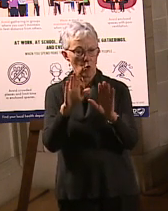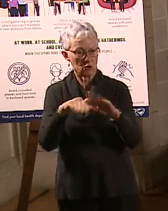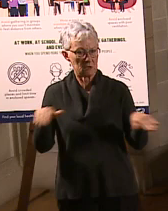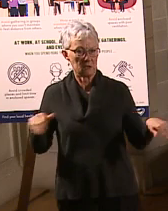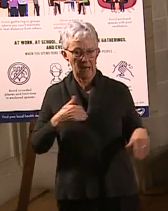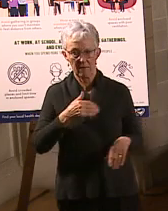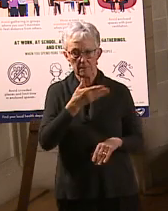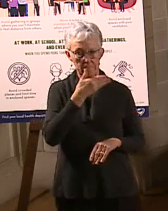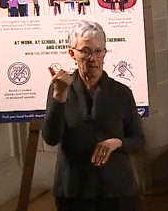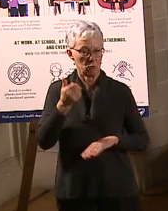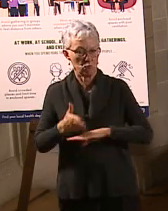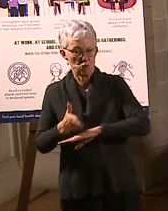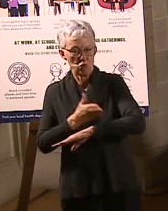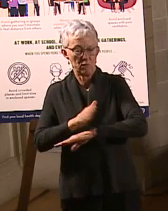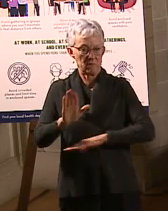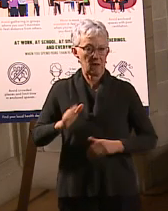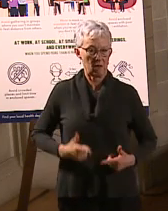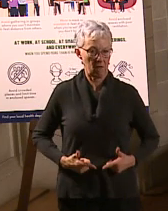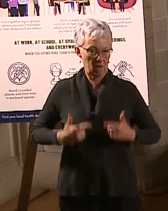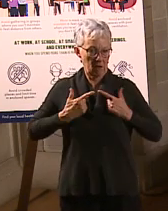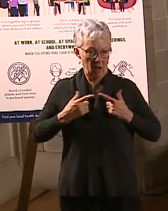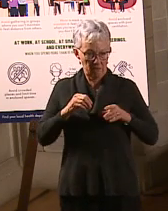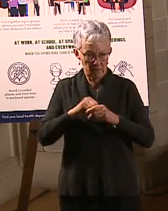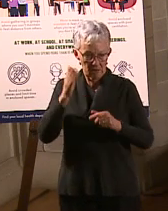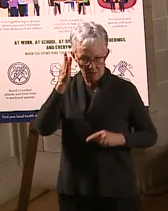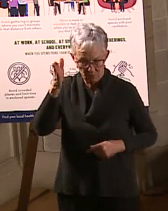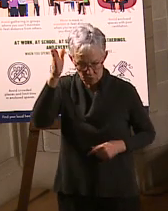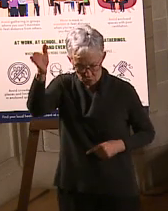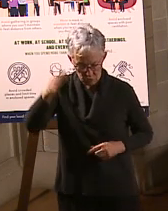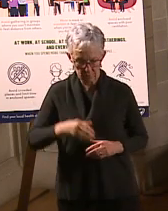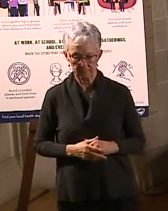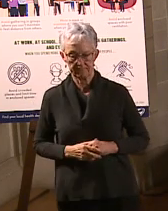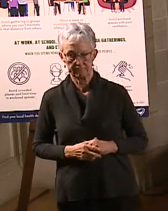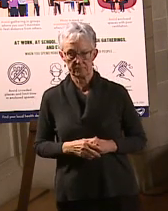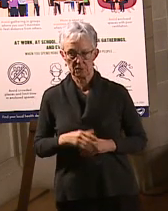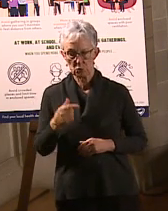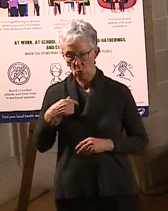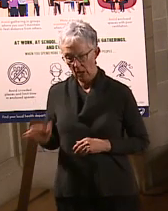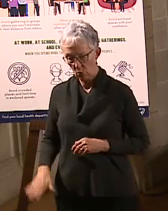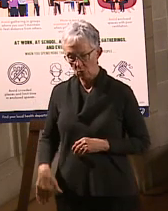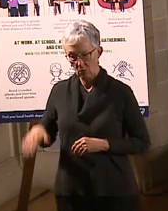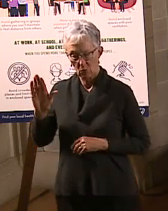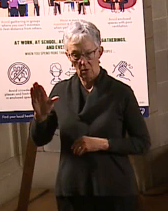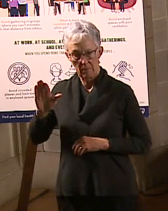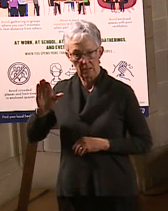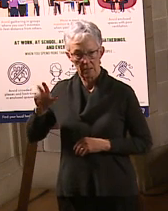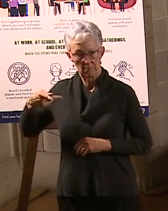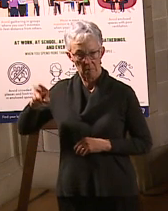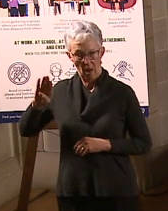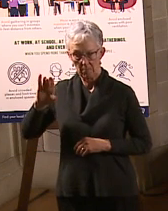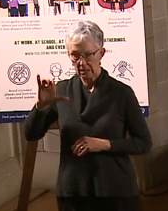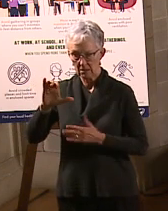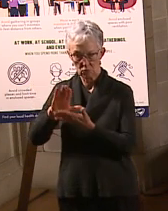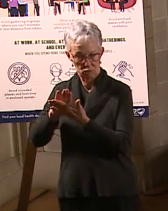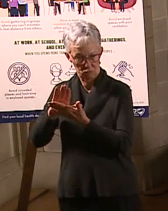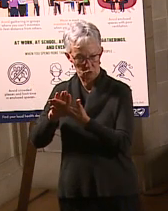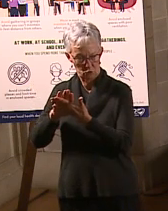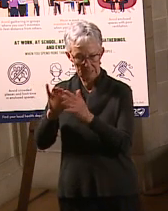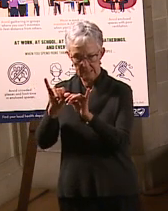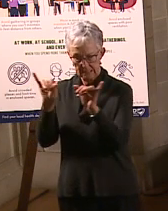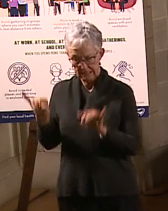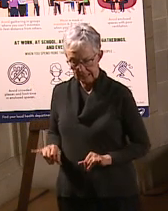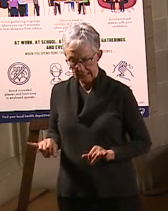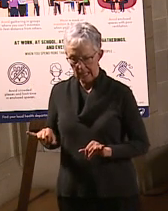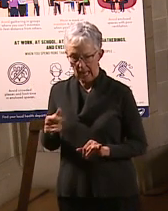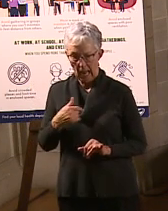know that firsthand because I'm one of those students. Growing up in the public school system in Ohio, I was surrounded by